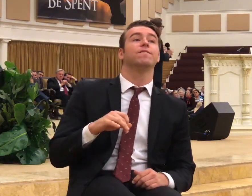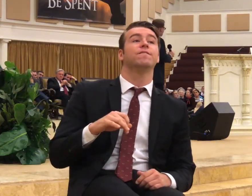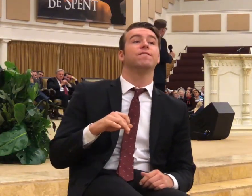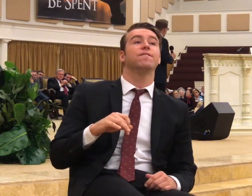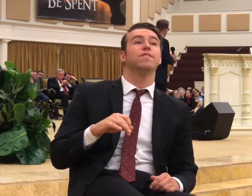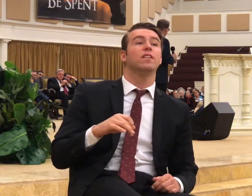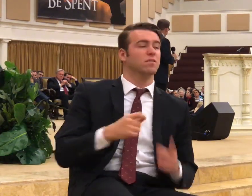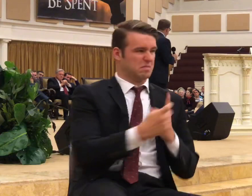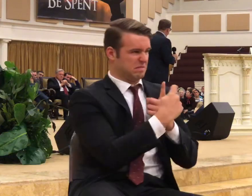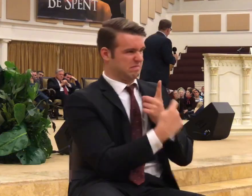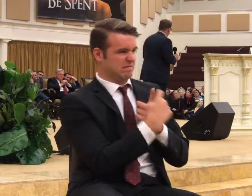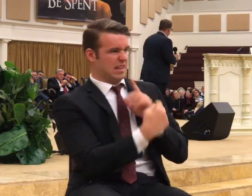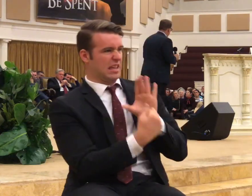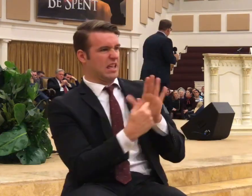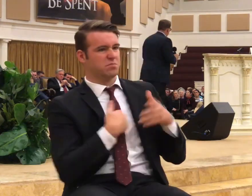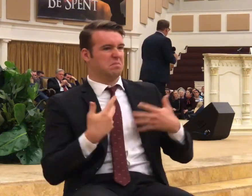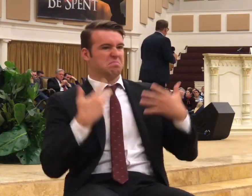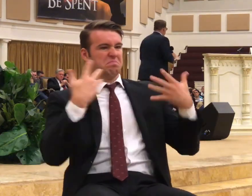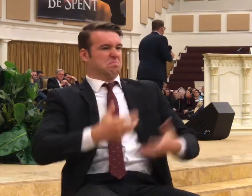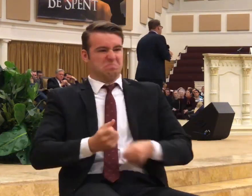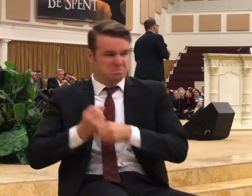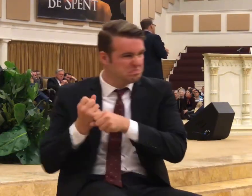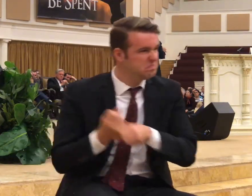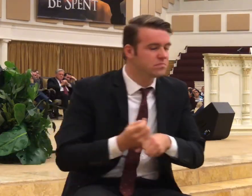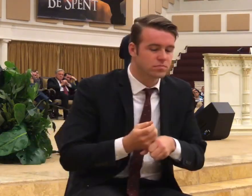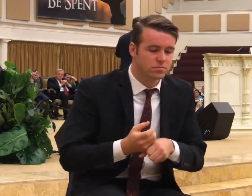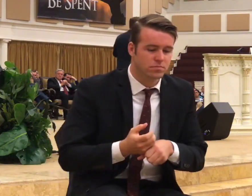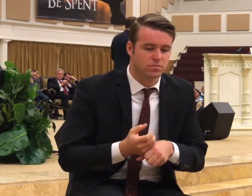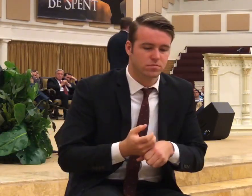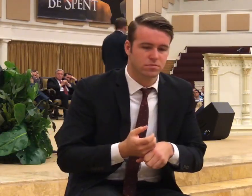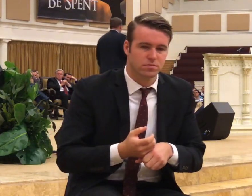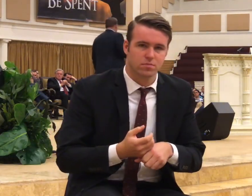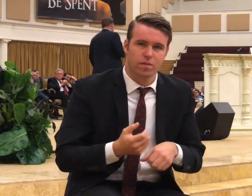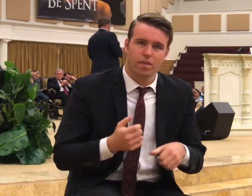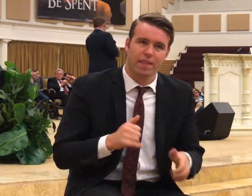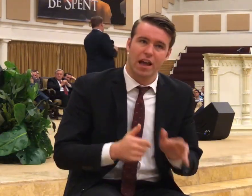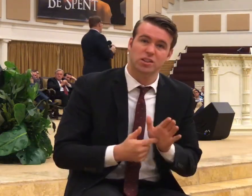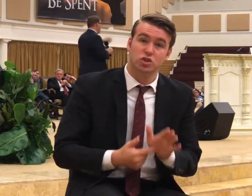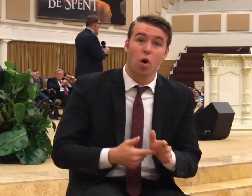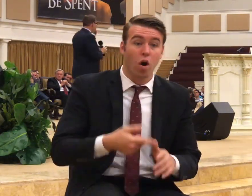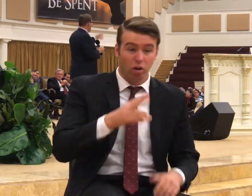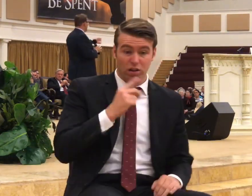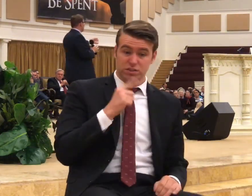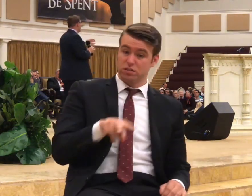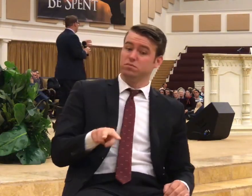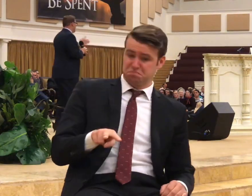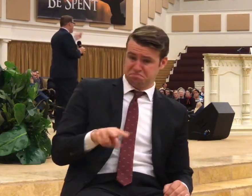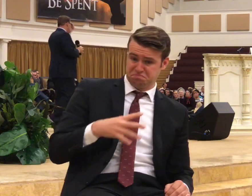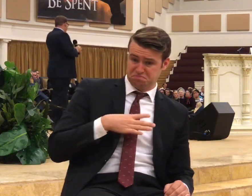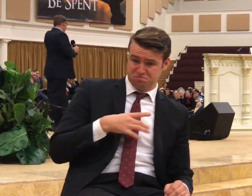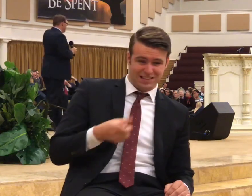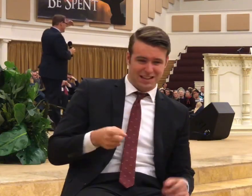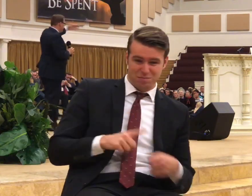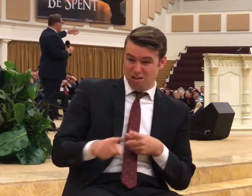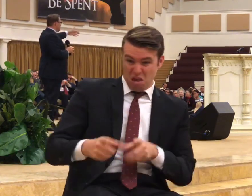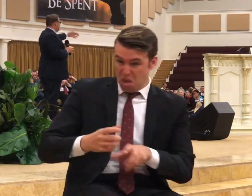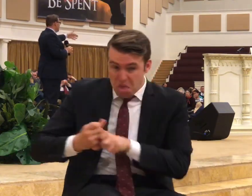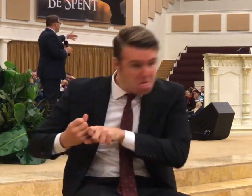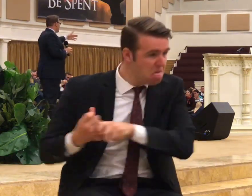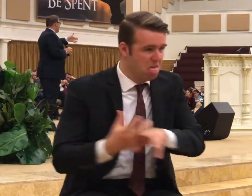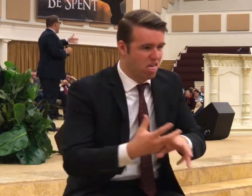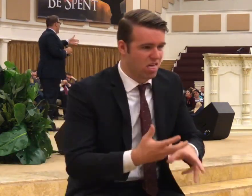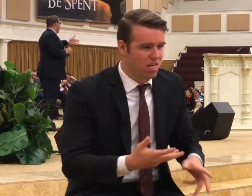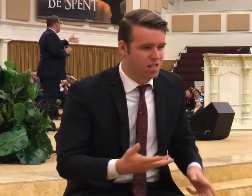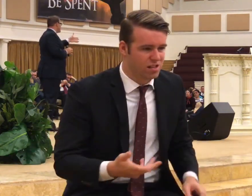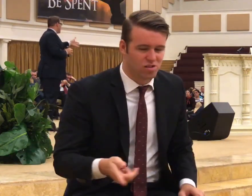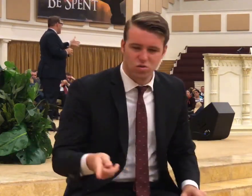we were persecuted, he says, I mean, I like you, your head and shoulders, but